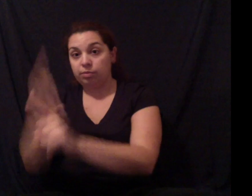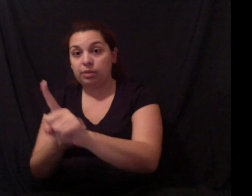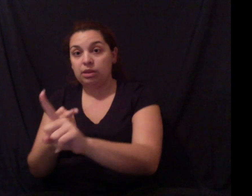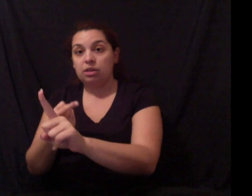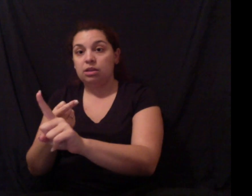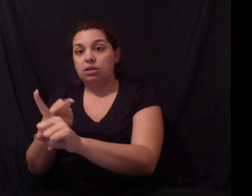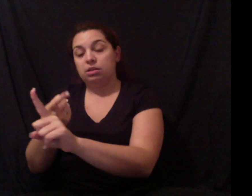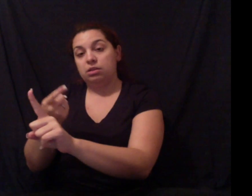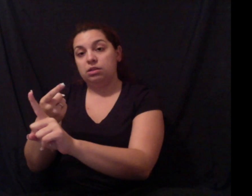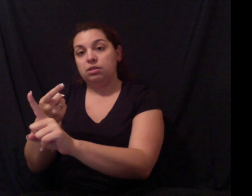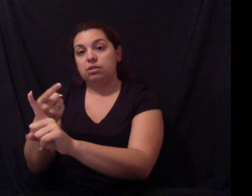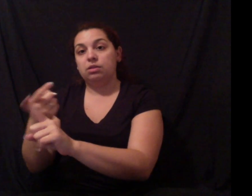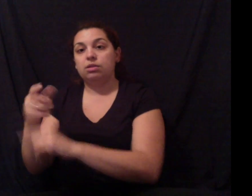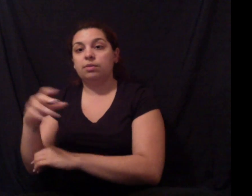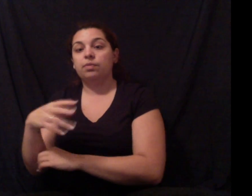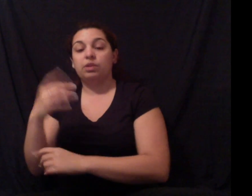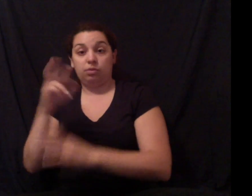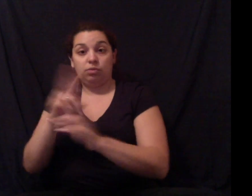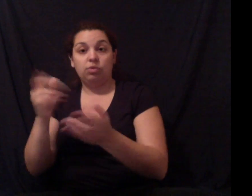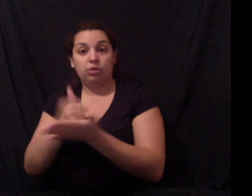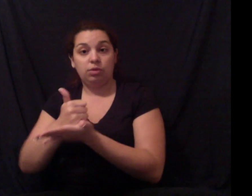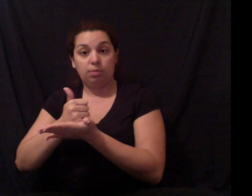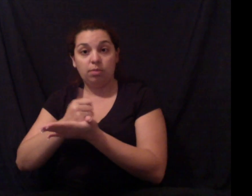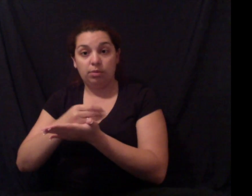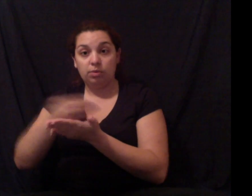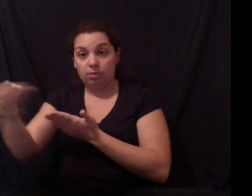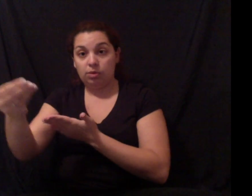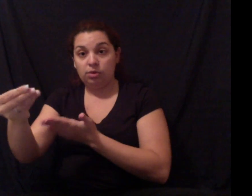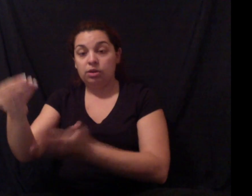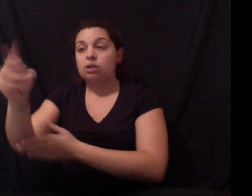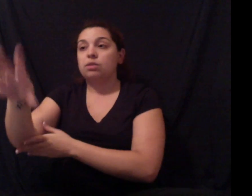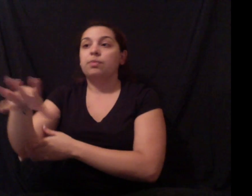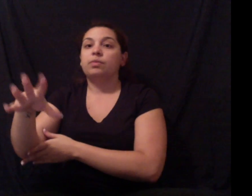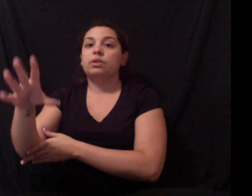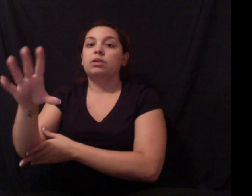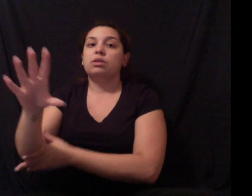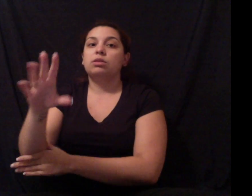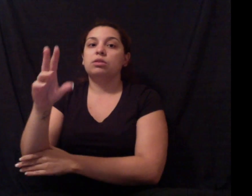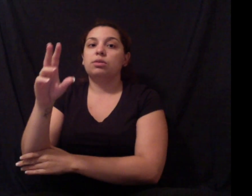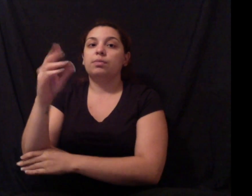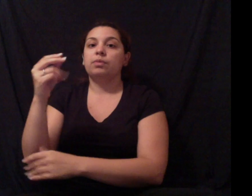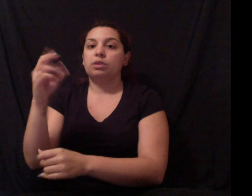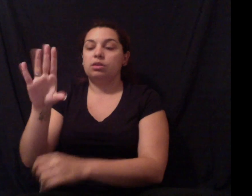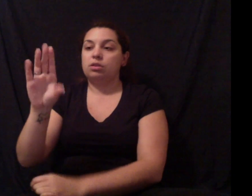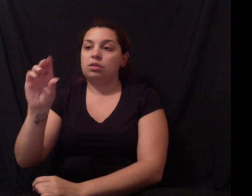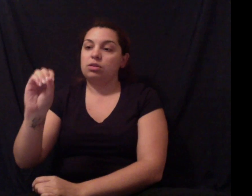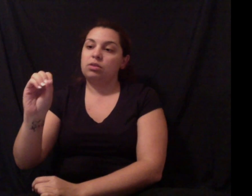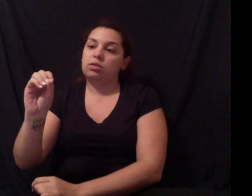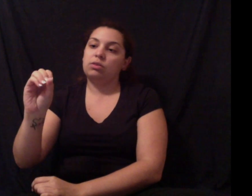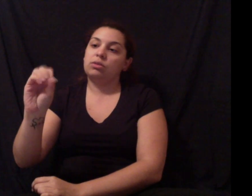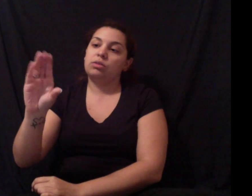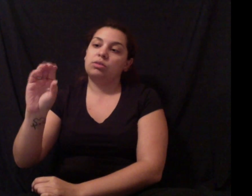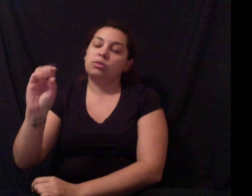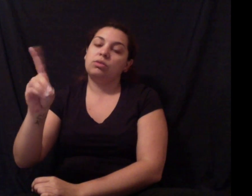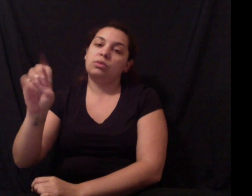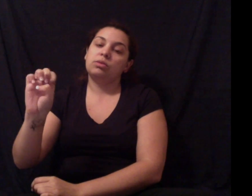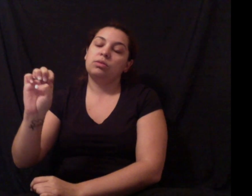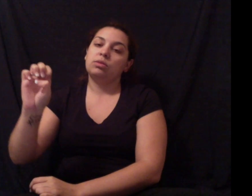get 10% off. You'll be getting a great deal, and you'll be supporting this podcast. That's squarespace.com, offer code UPVOTED,